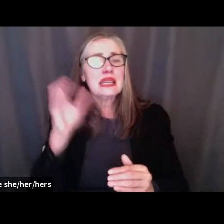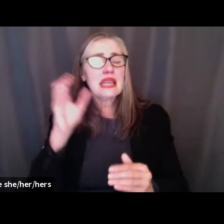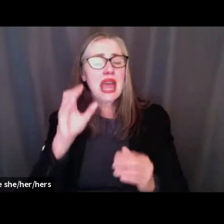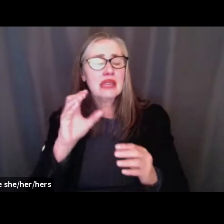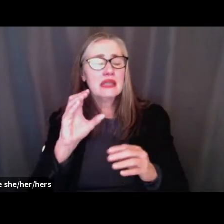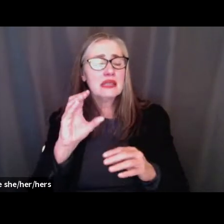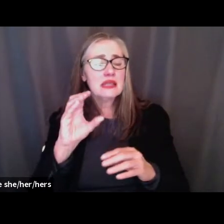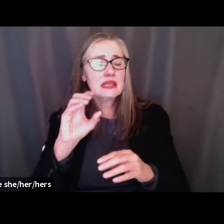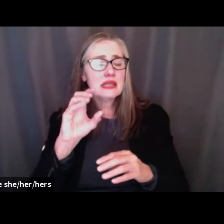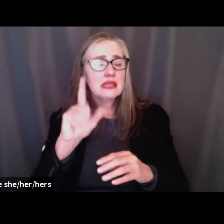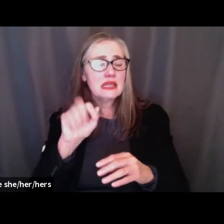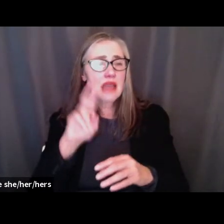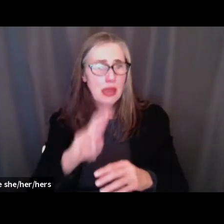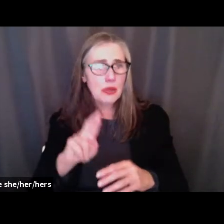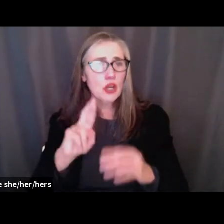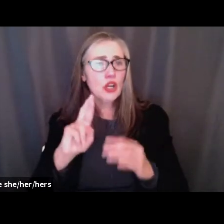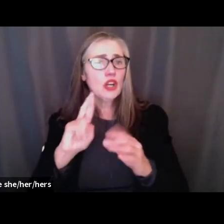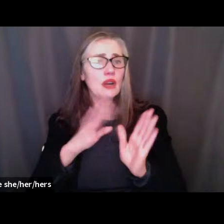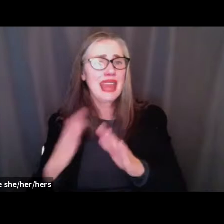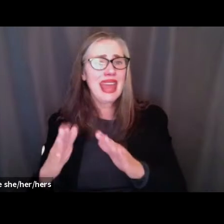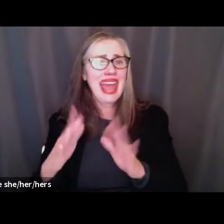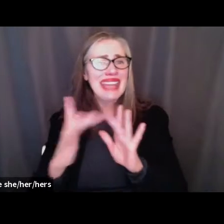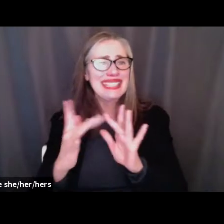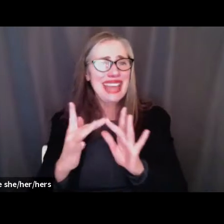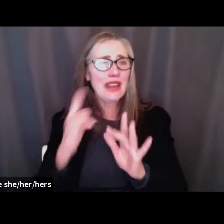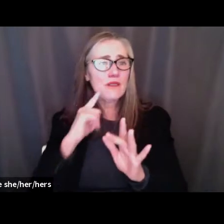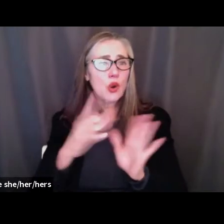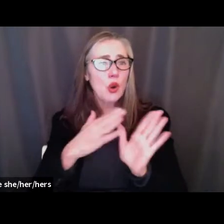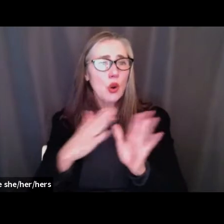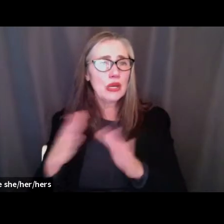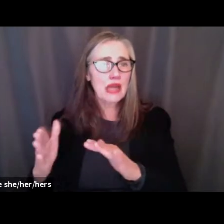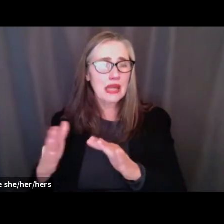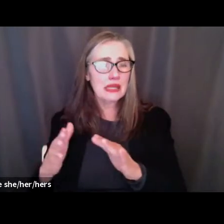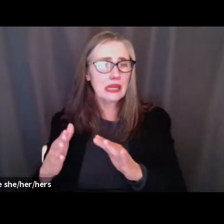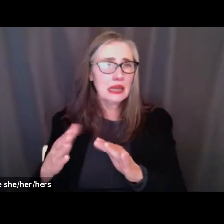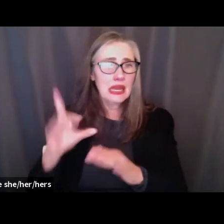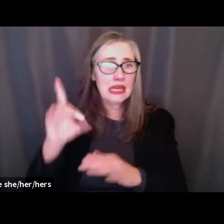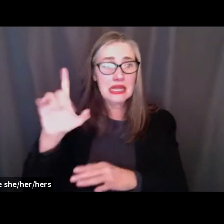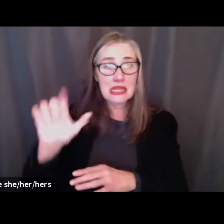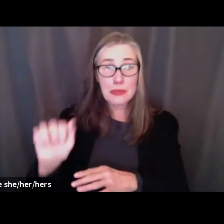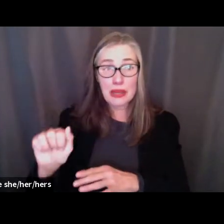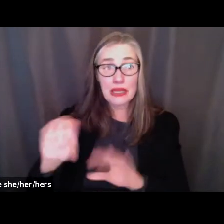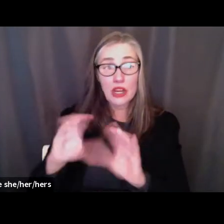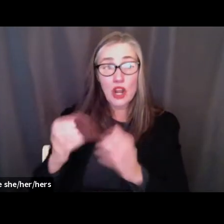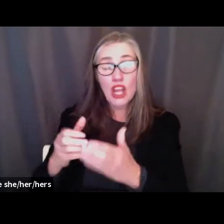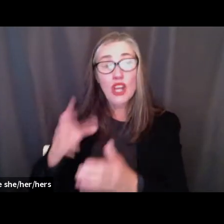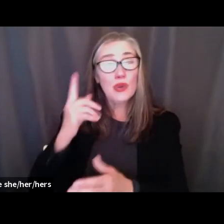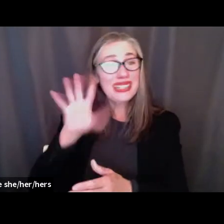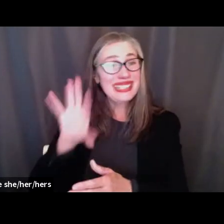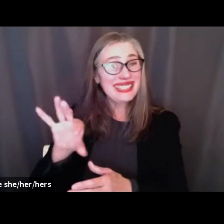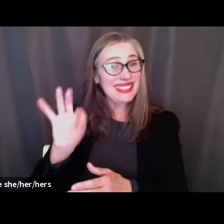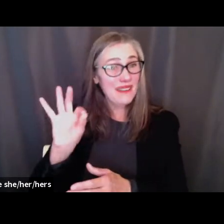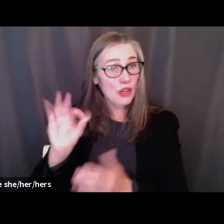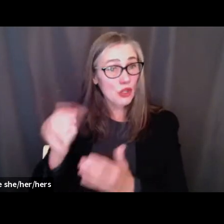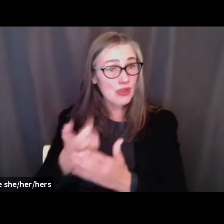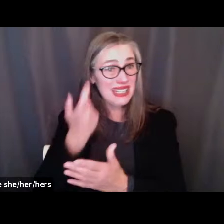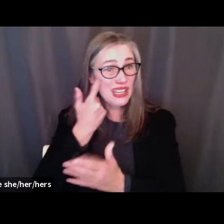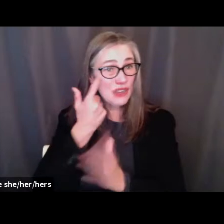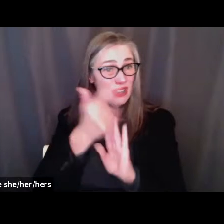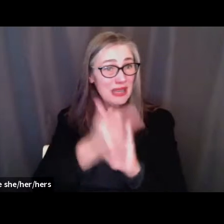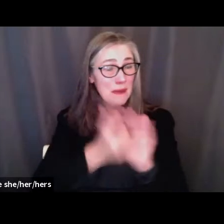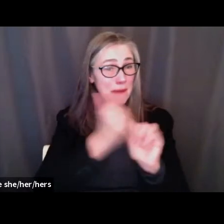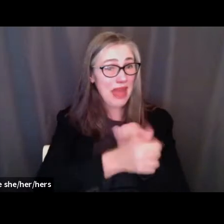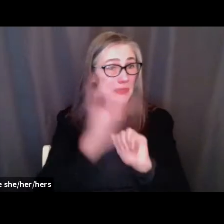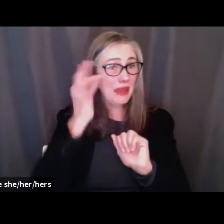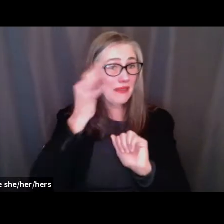democratic organizing. In the Disabilities Caucus, we discovered the recent legislation passed by the state and federal government